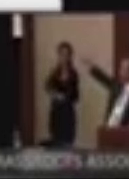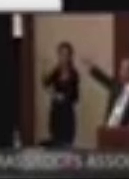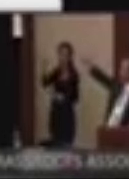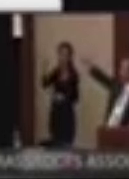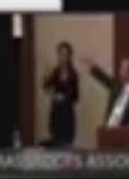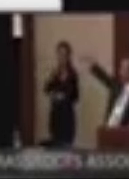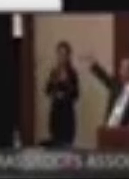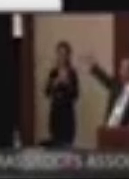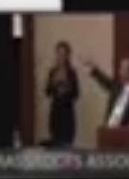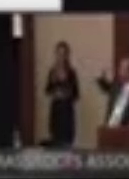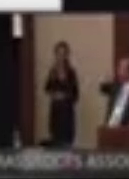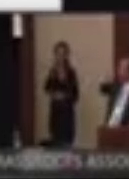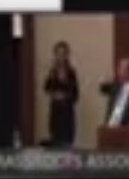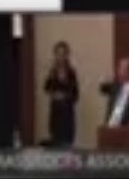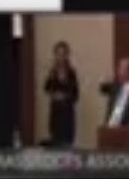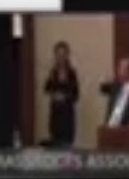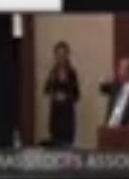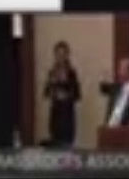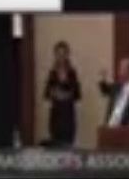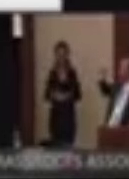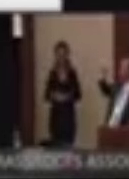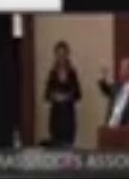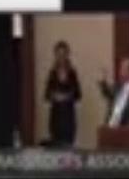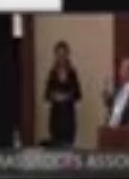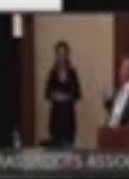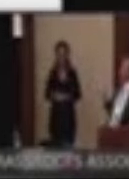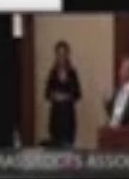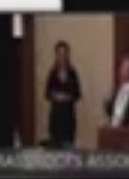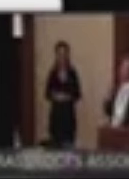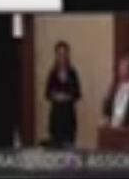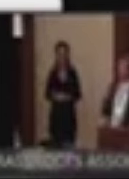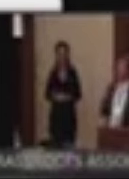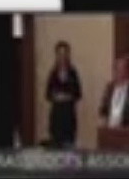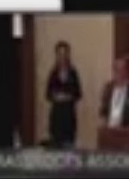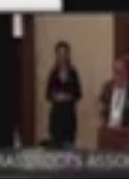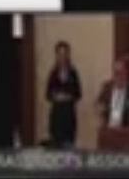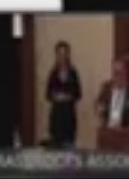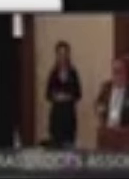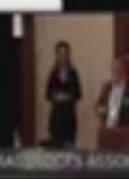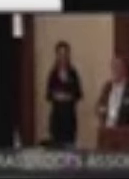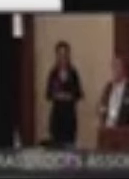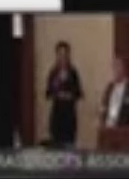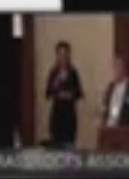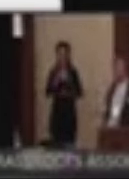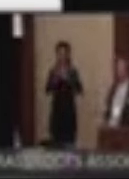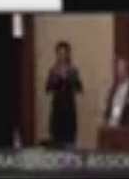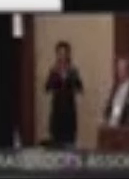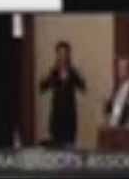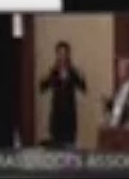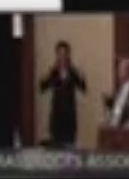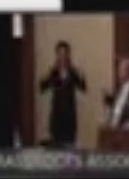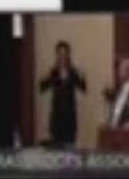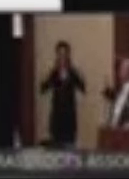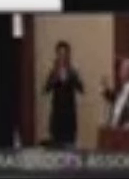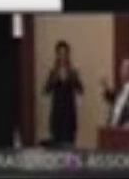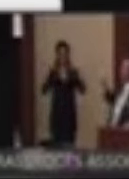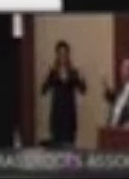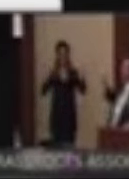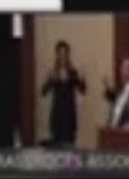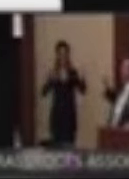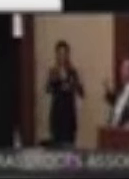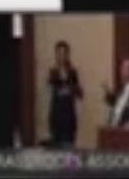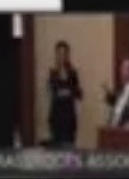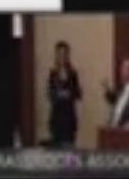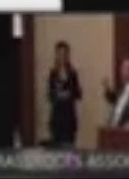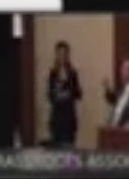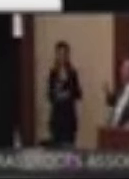going horizontally, one going vertically. And we developed 2 different scores. We developed a